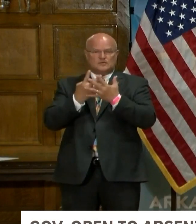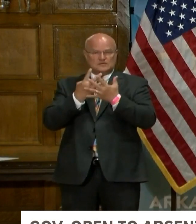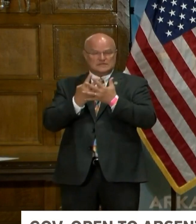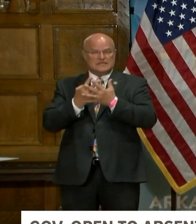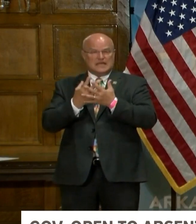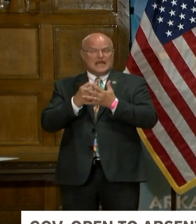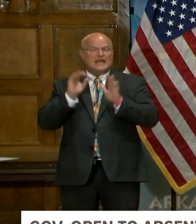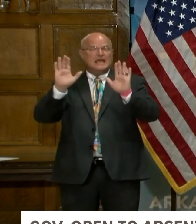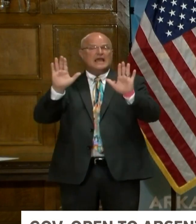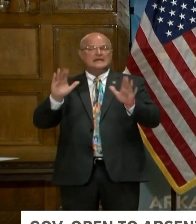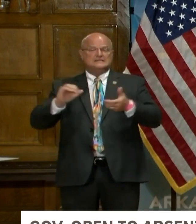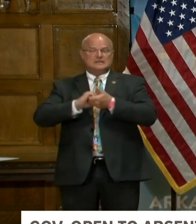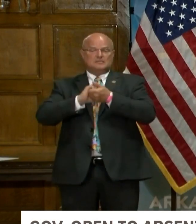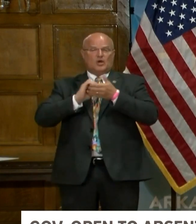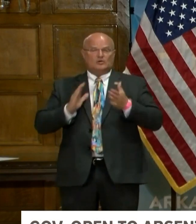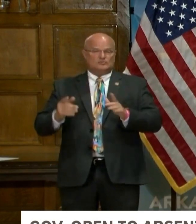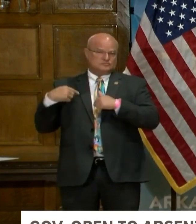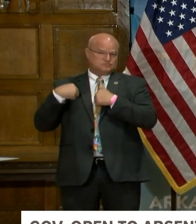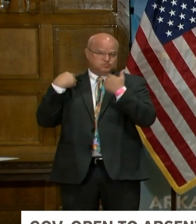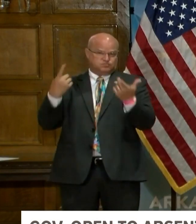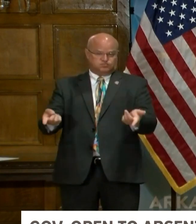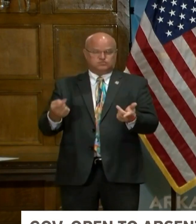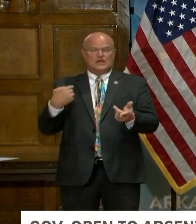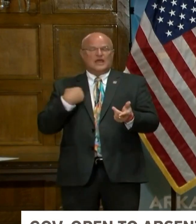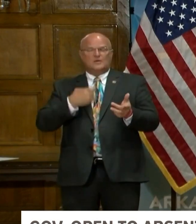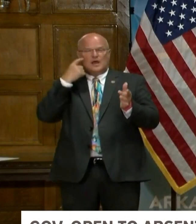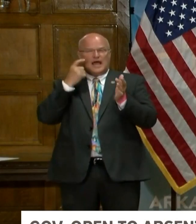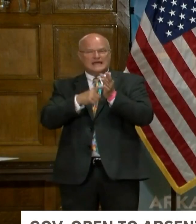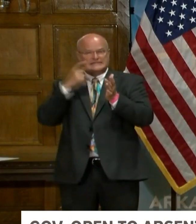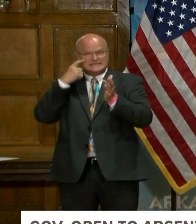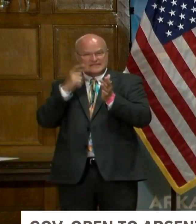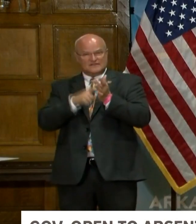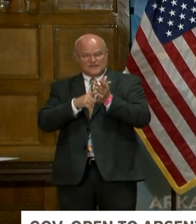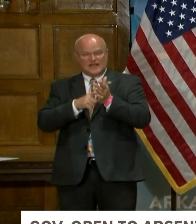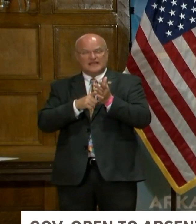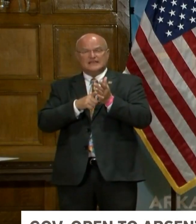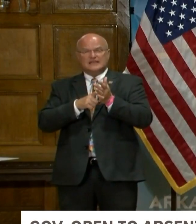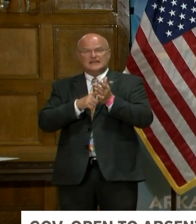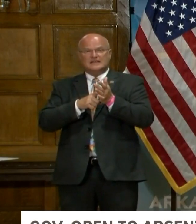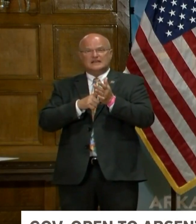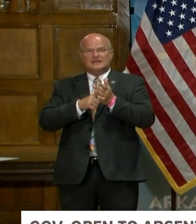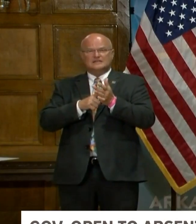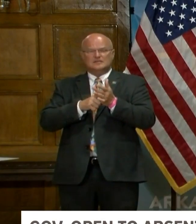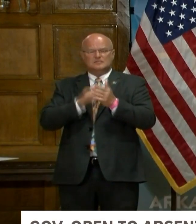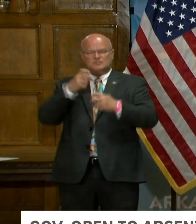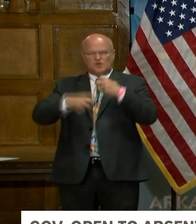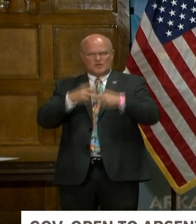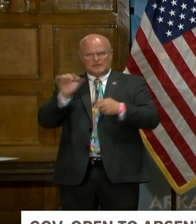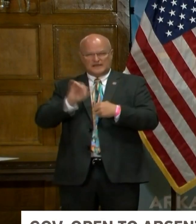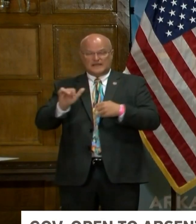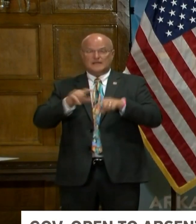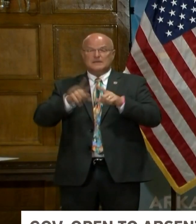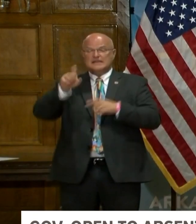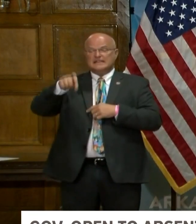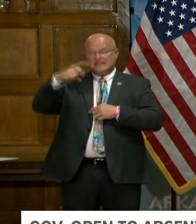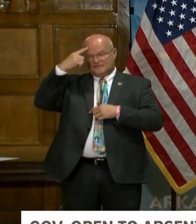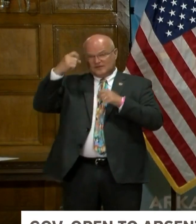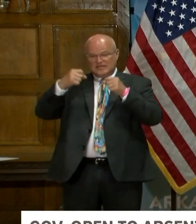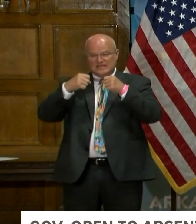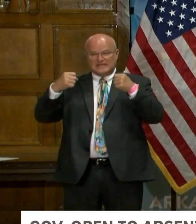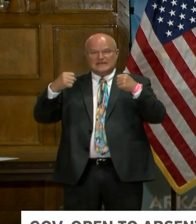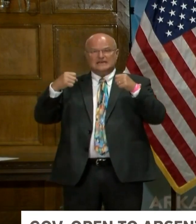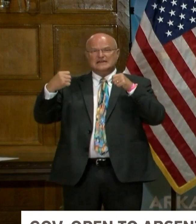been excellent partners with us on this, and we're identifying, obstacles like that, the need for